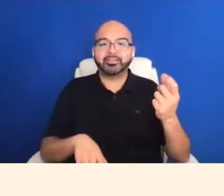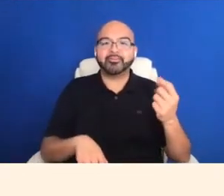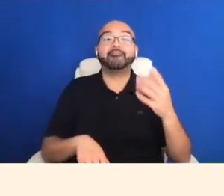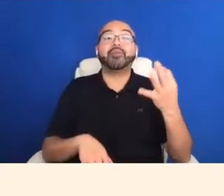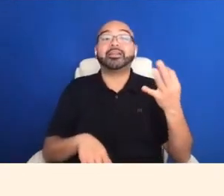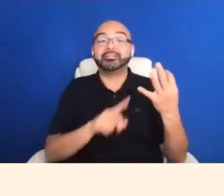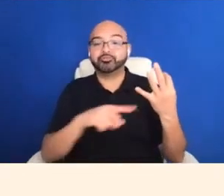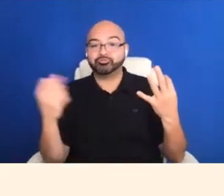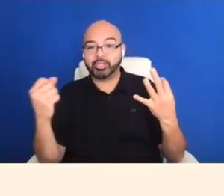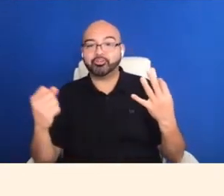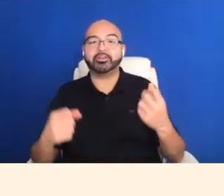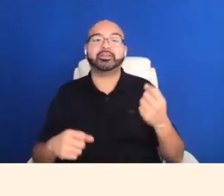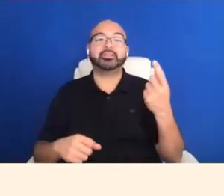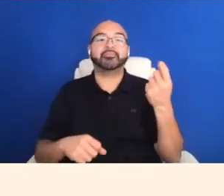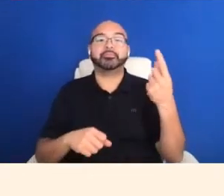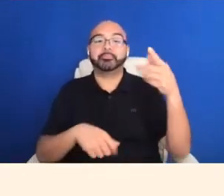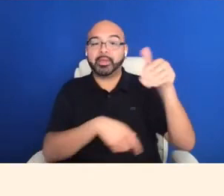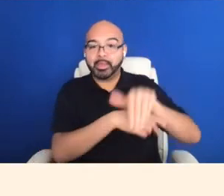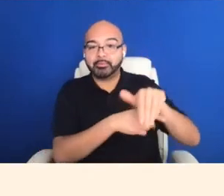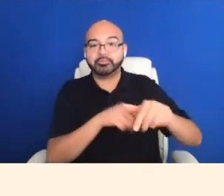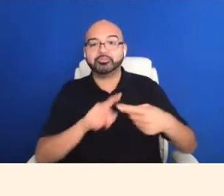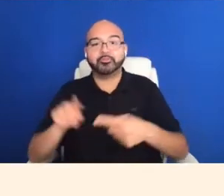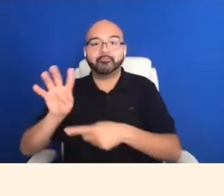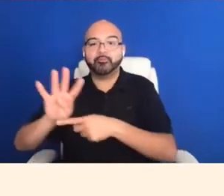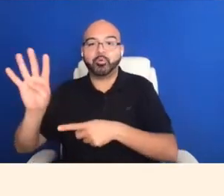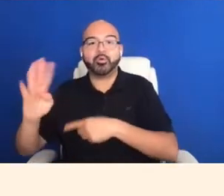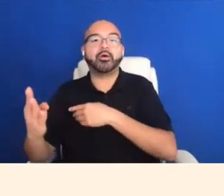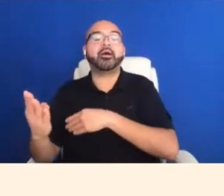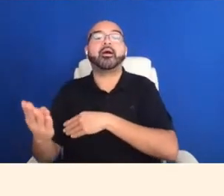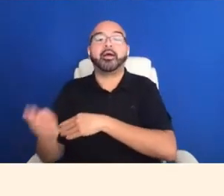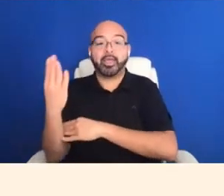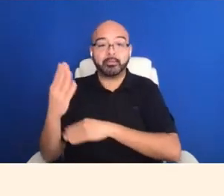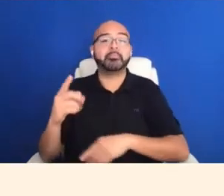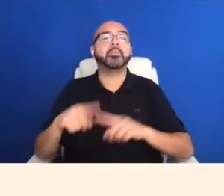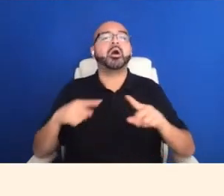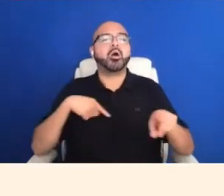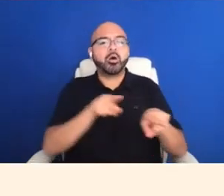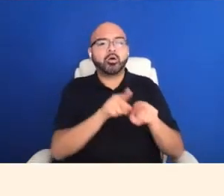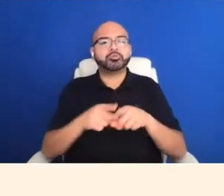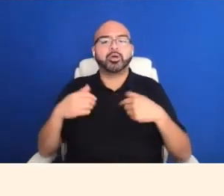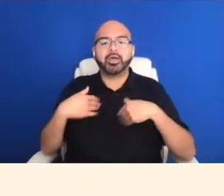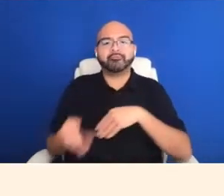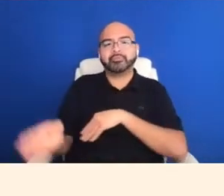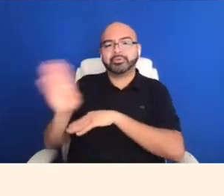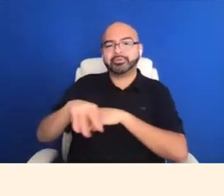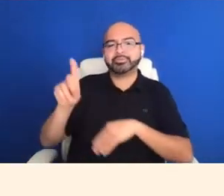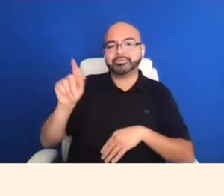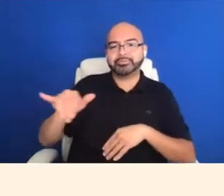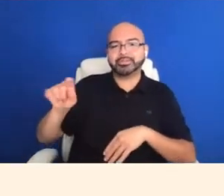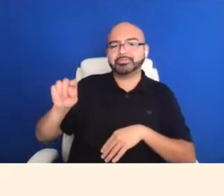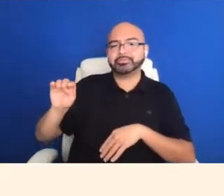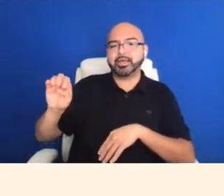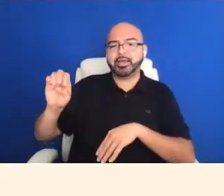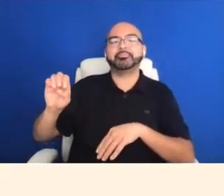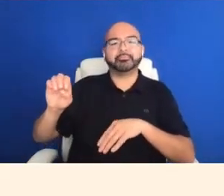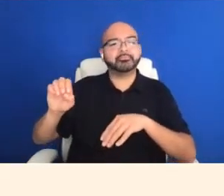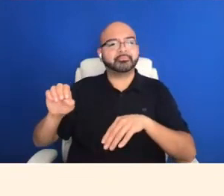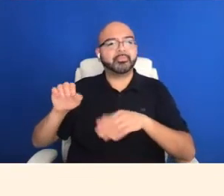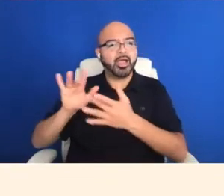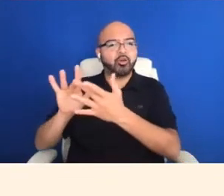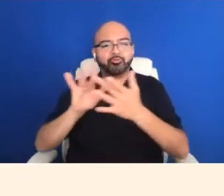outreach. Um, this is where we go to the various strolls